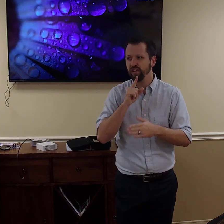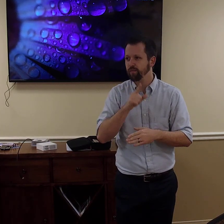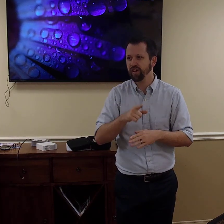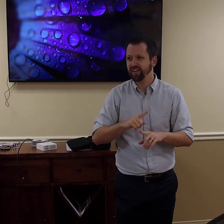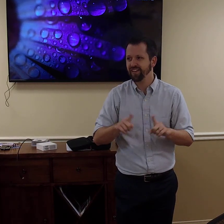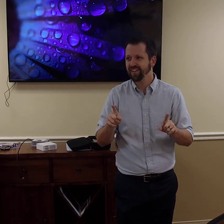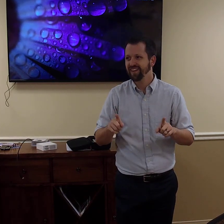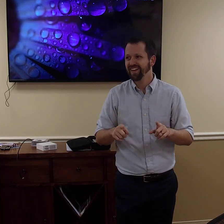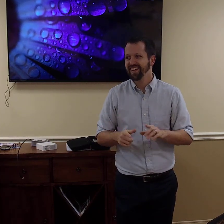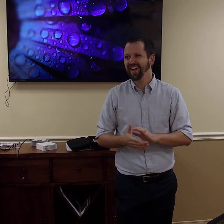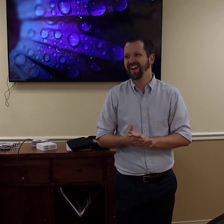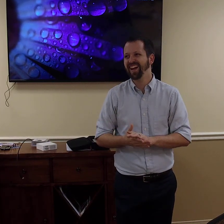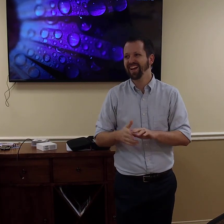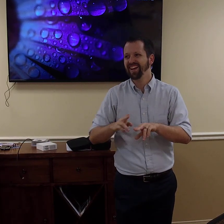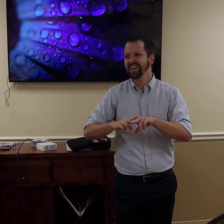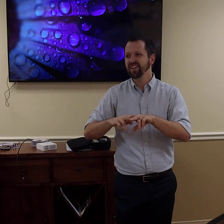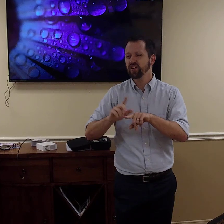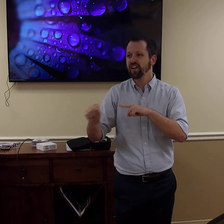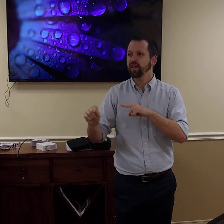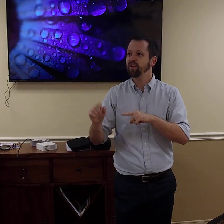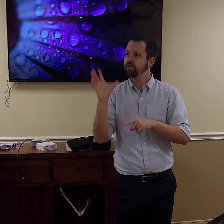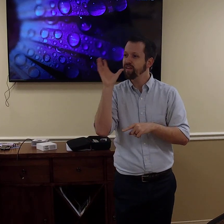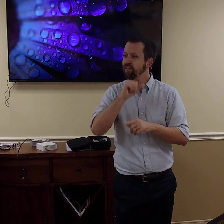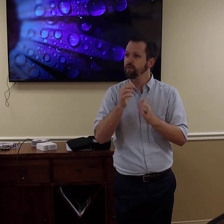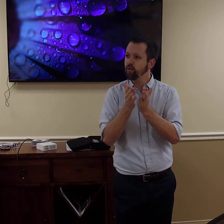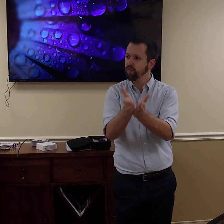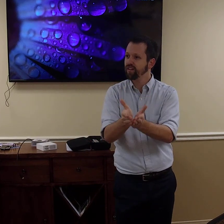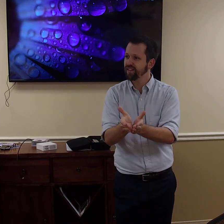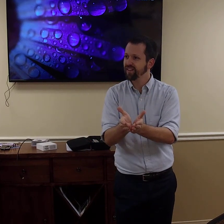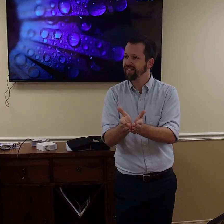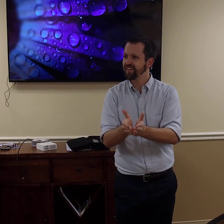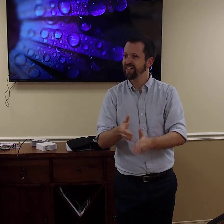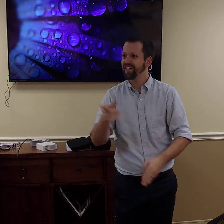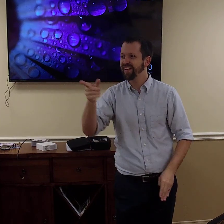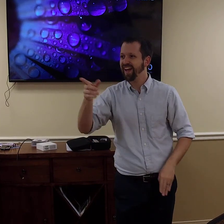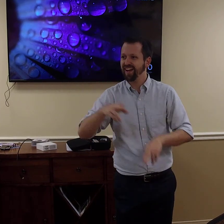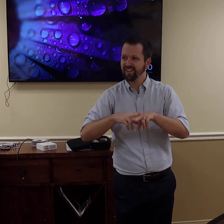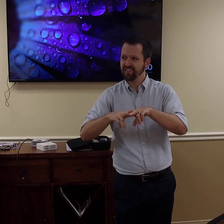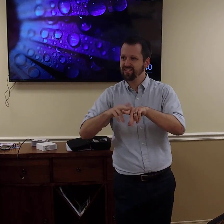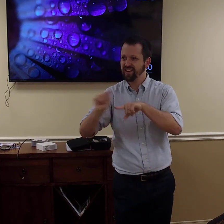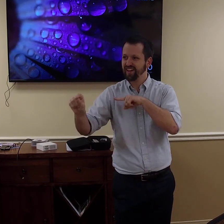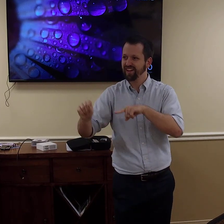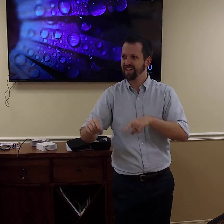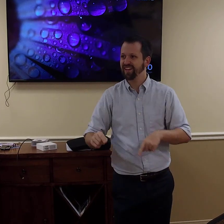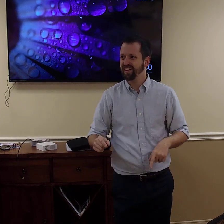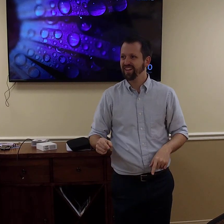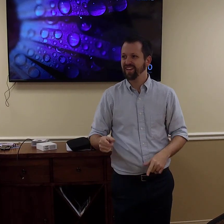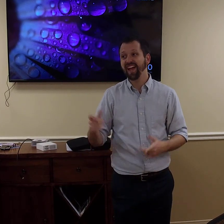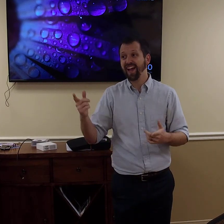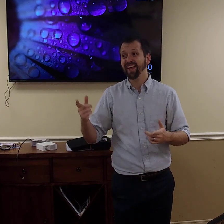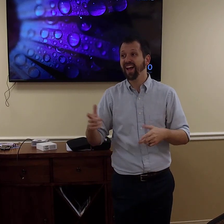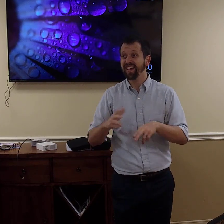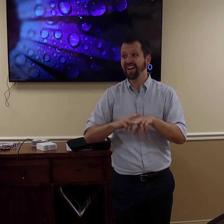but. No, refresh my memory. It means you missed the boat. I missed the boat, Yeah. just like I just missed the boat right there. Yeah.